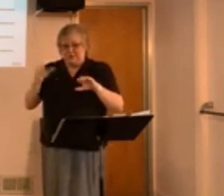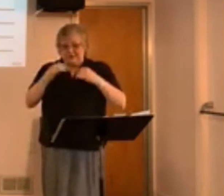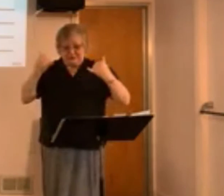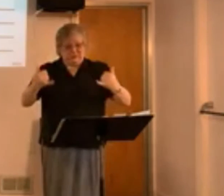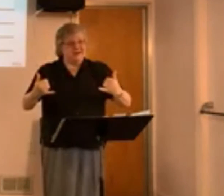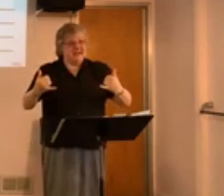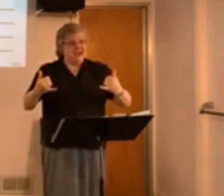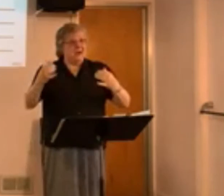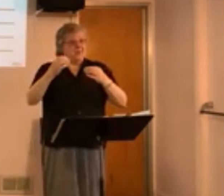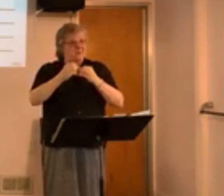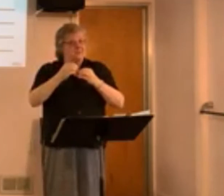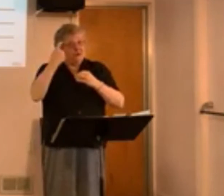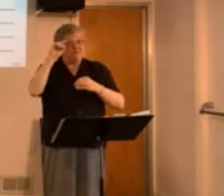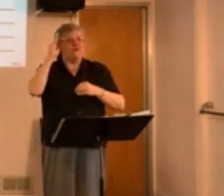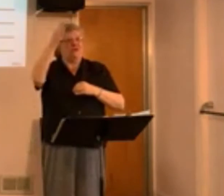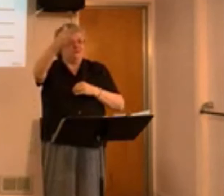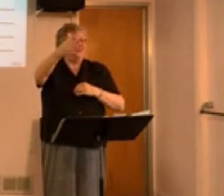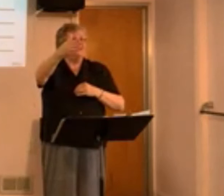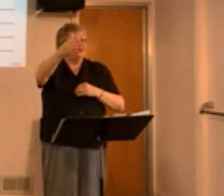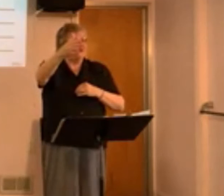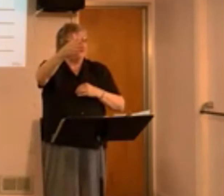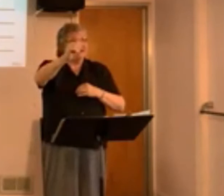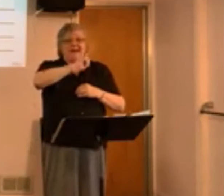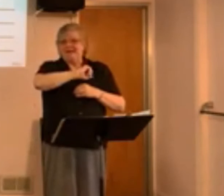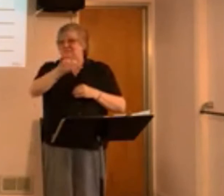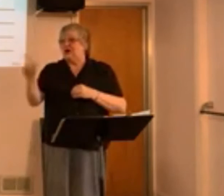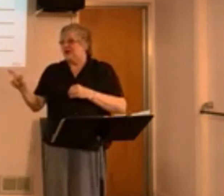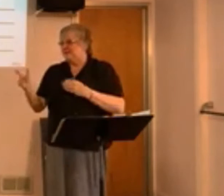but even more so, what lies ahead.